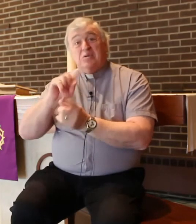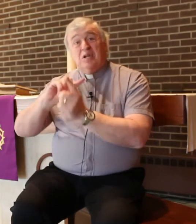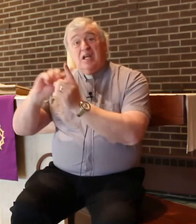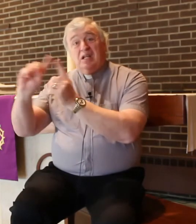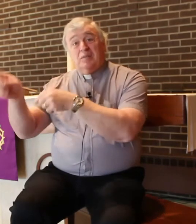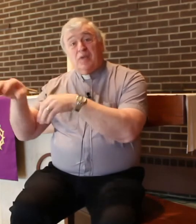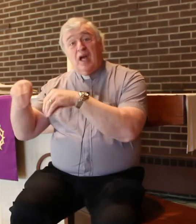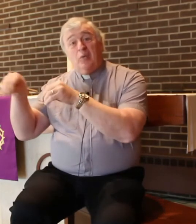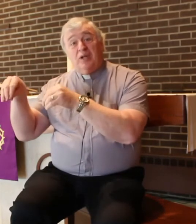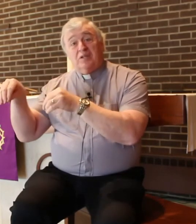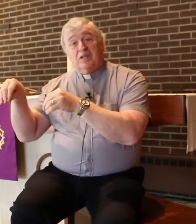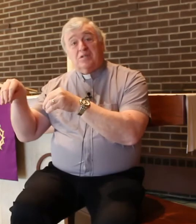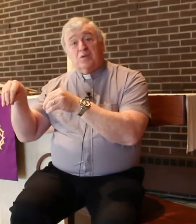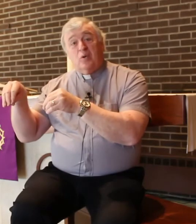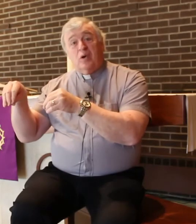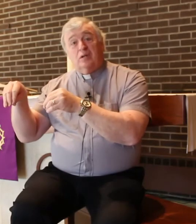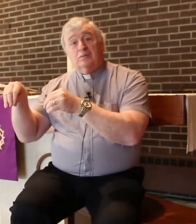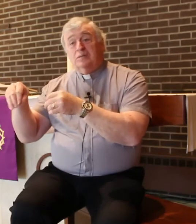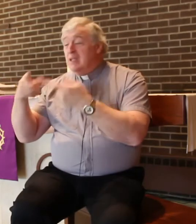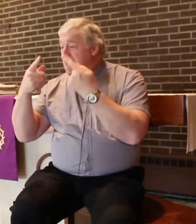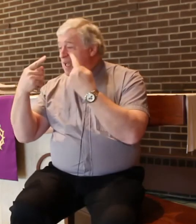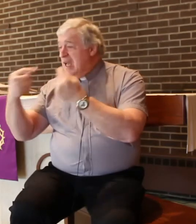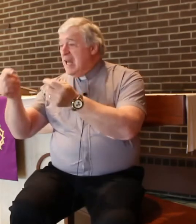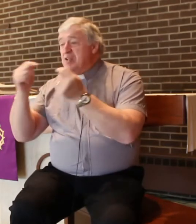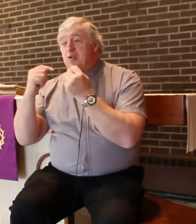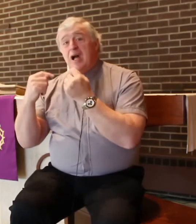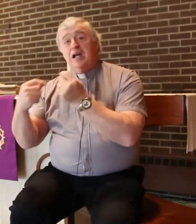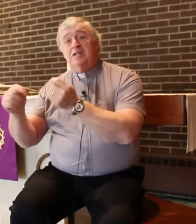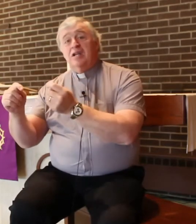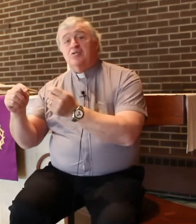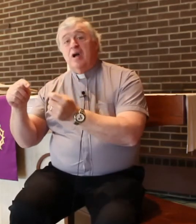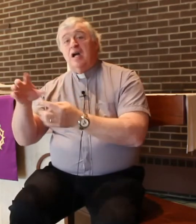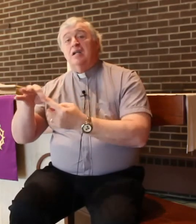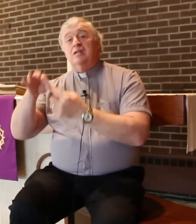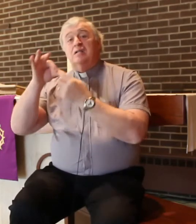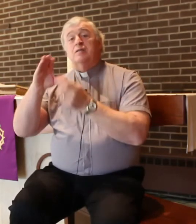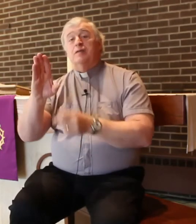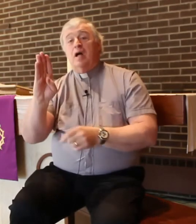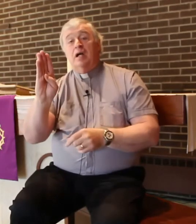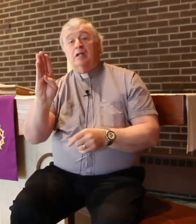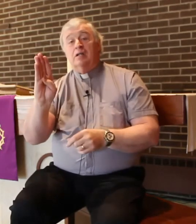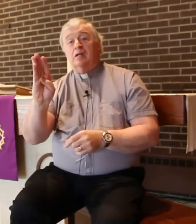Yesterday, I went to the store and I tried to find